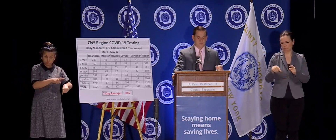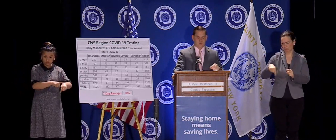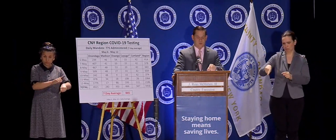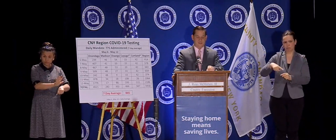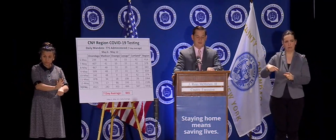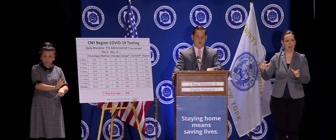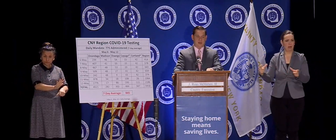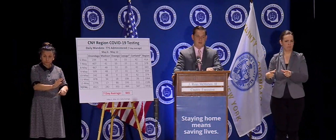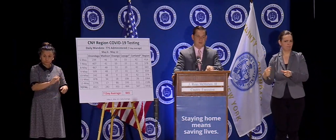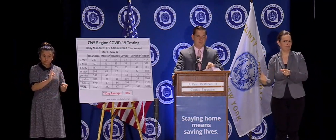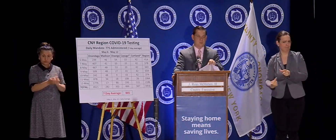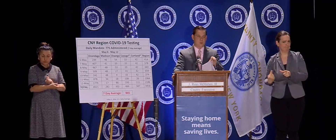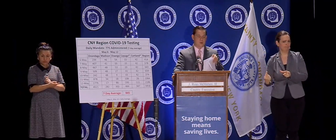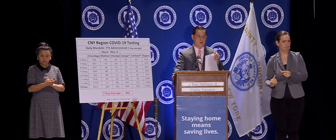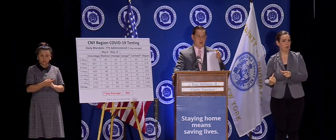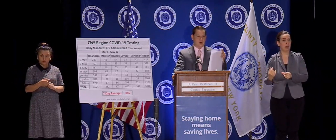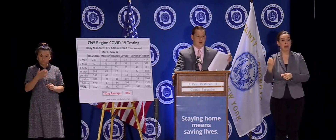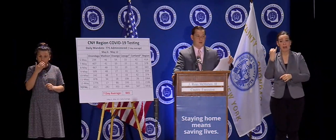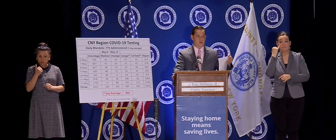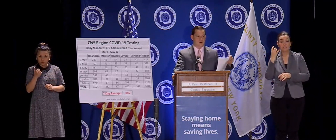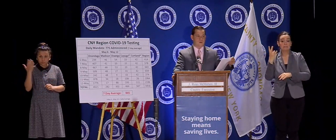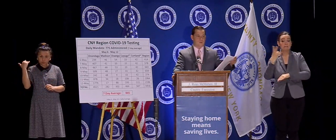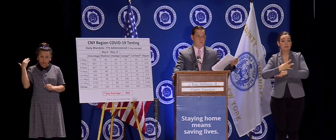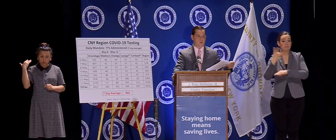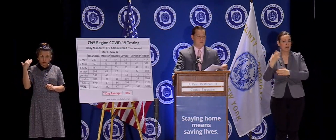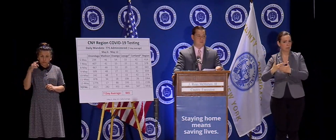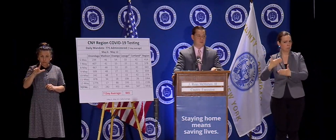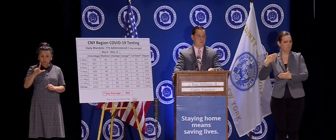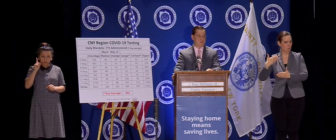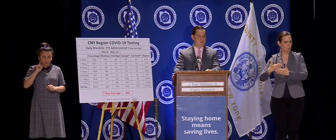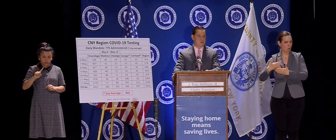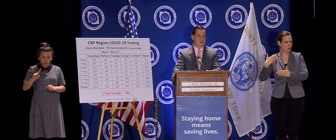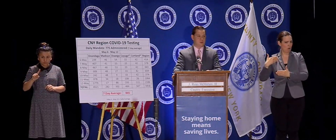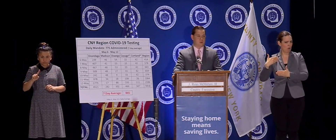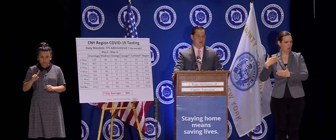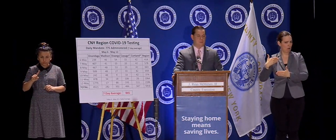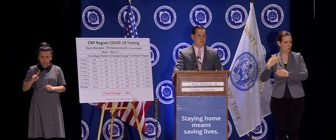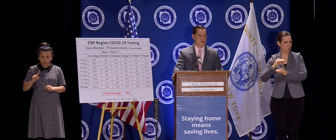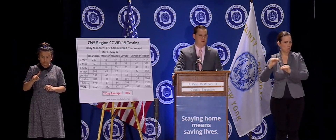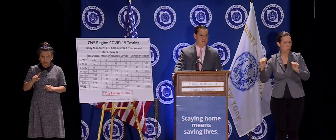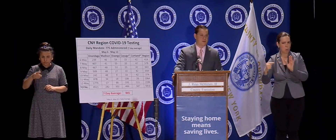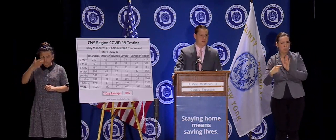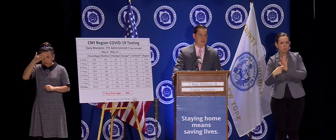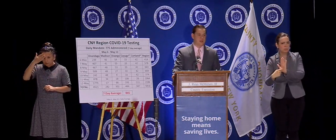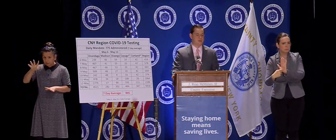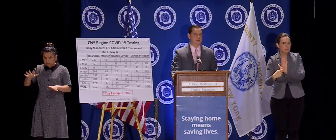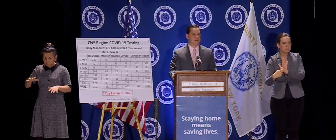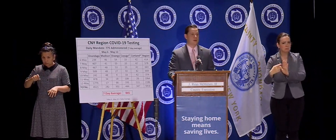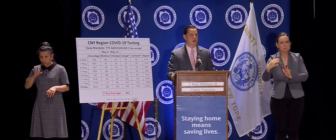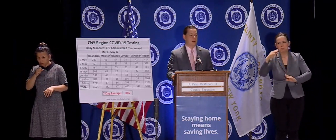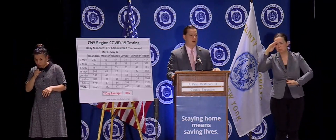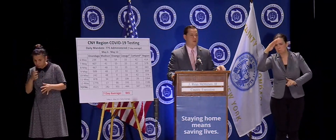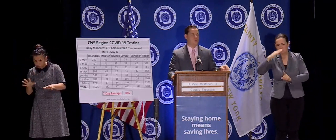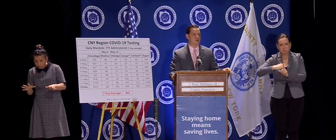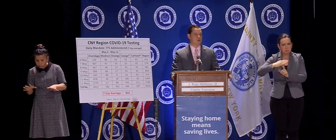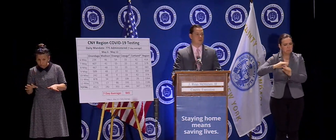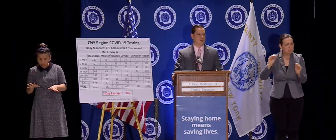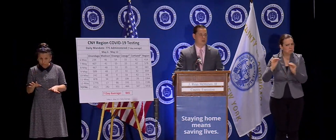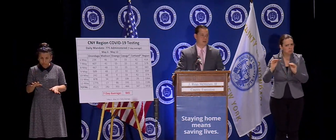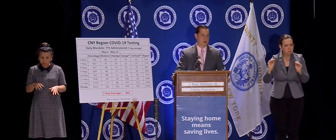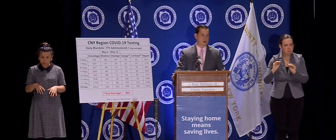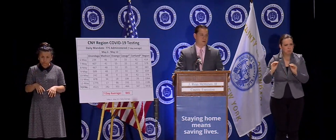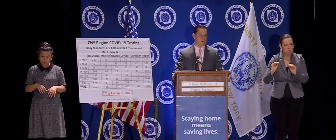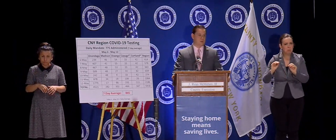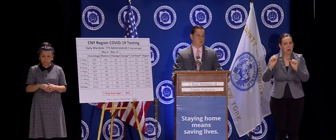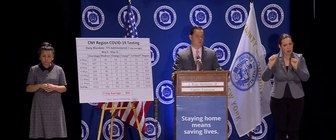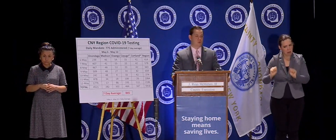now. It was 7 days, no symptoms, no temperature for 7 days, you could